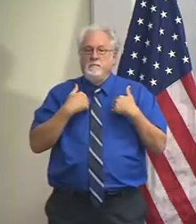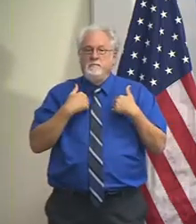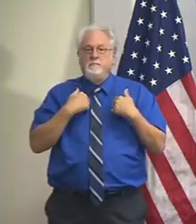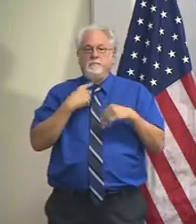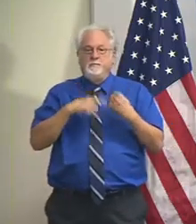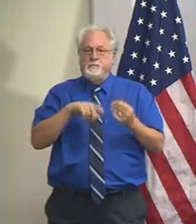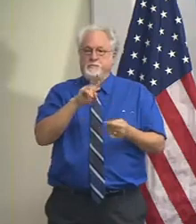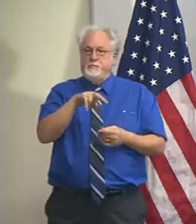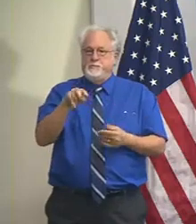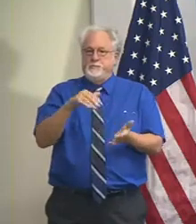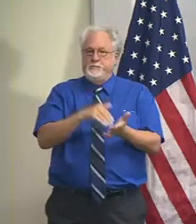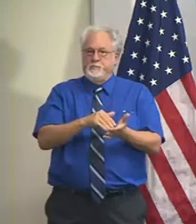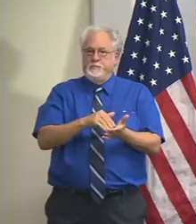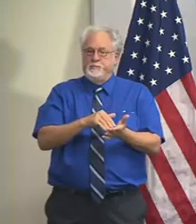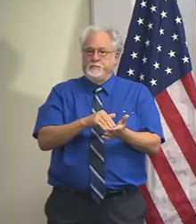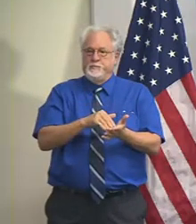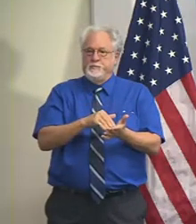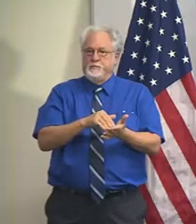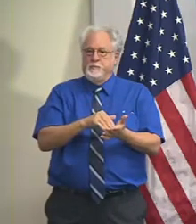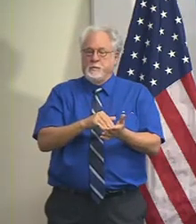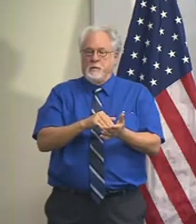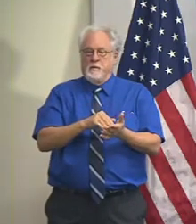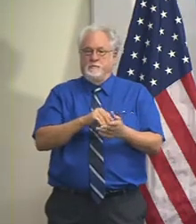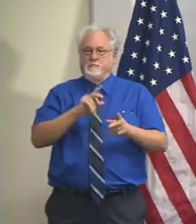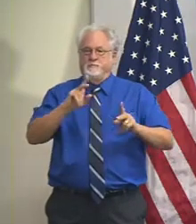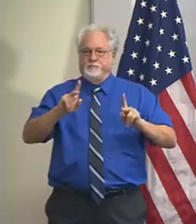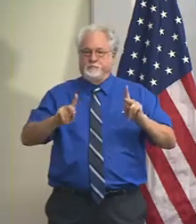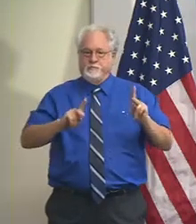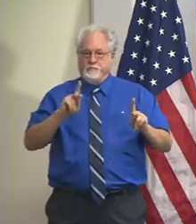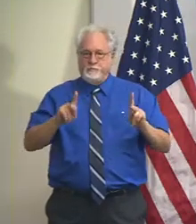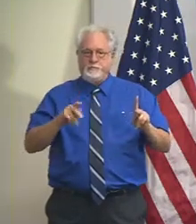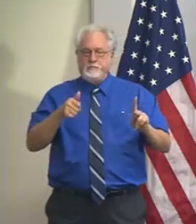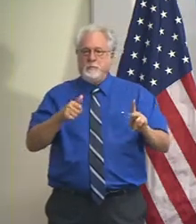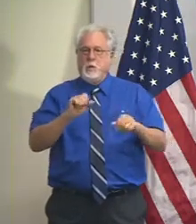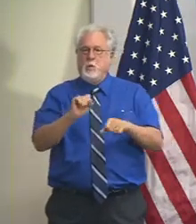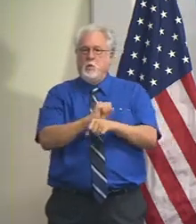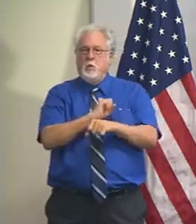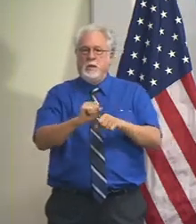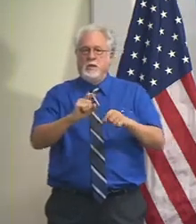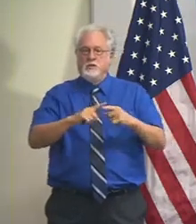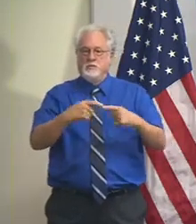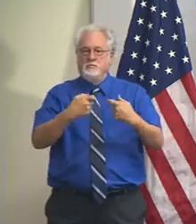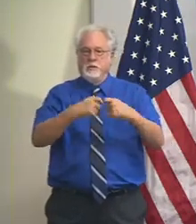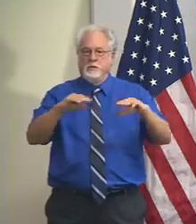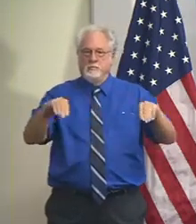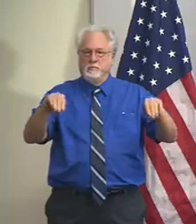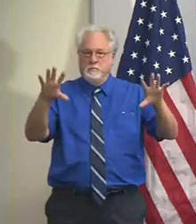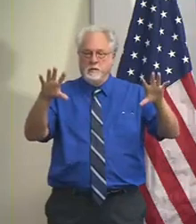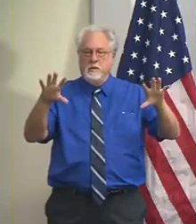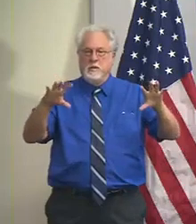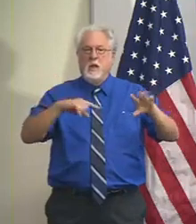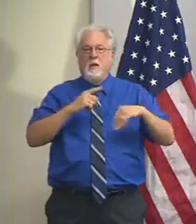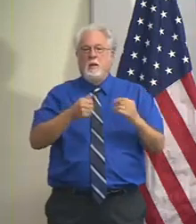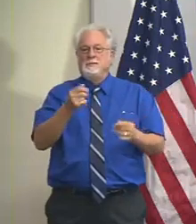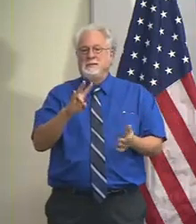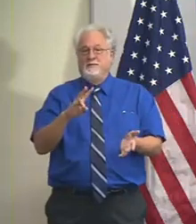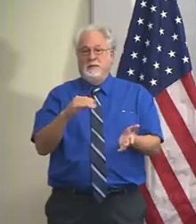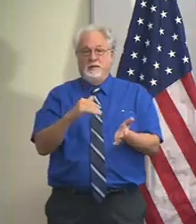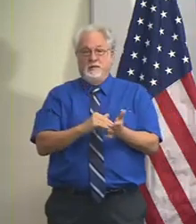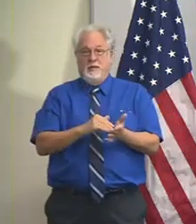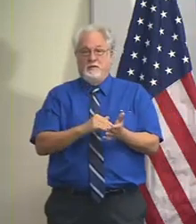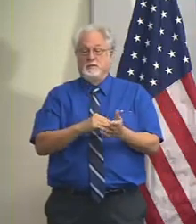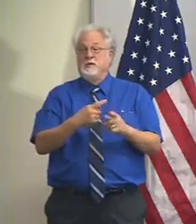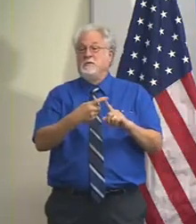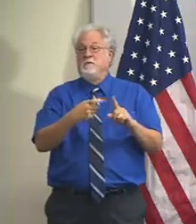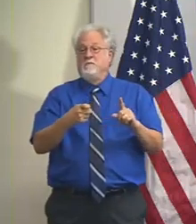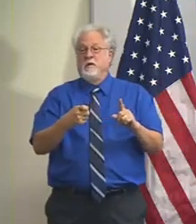about 22,000 individuals who are working on power restoration. About 17,000 of those